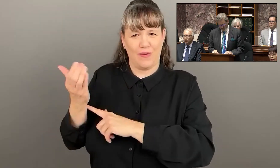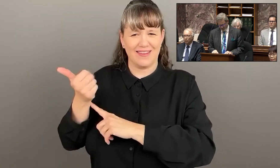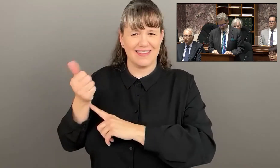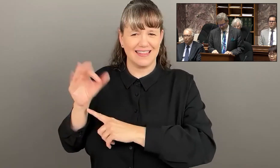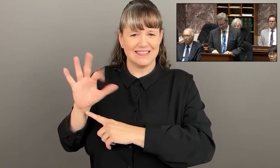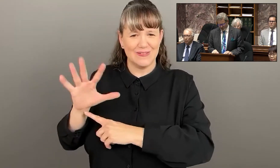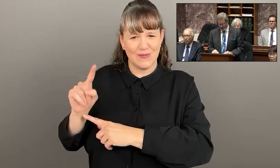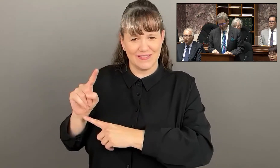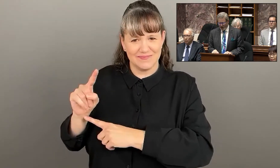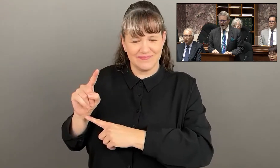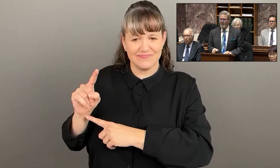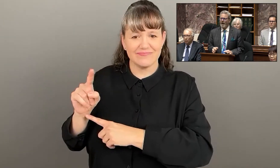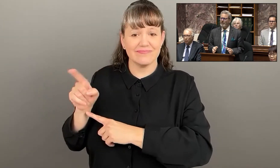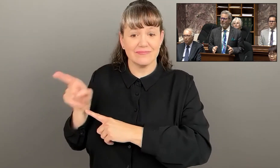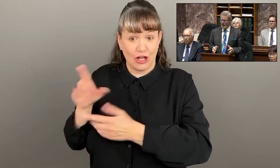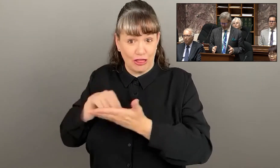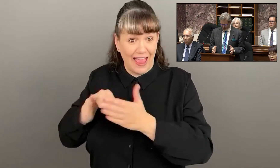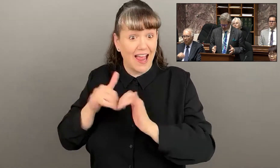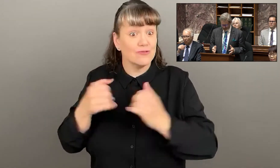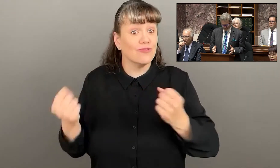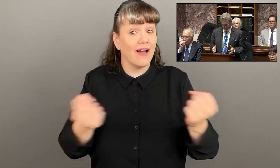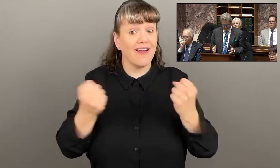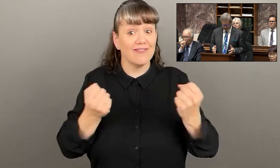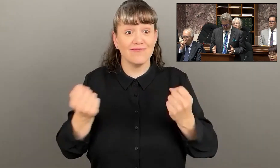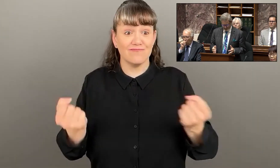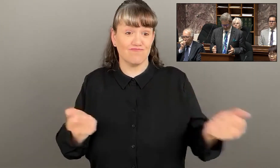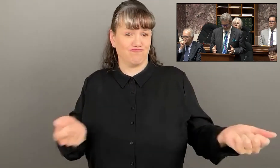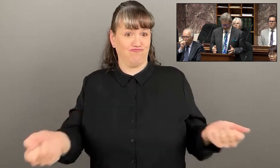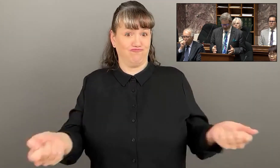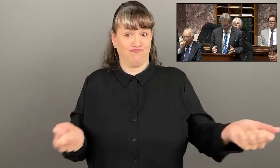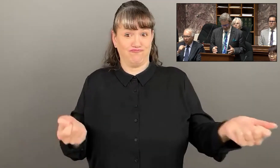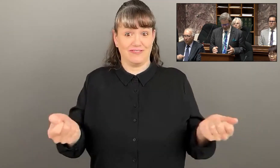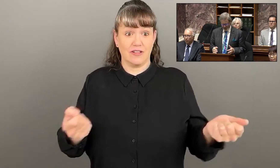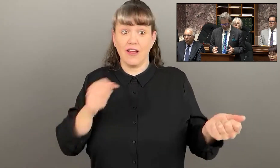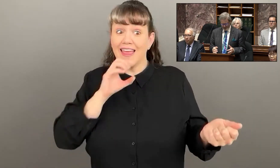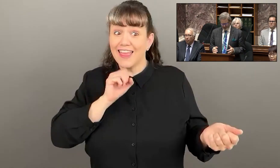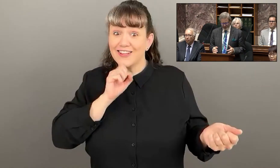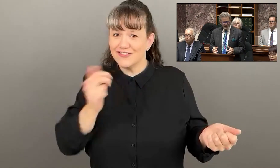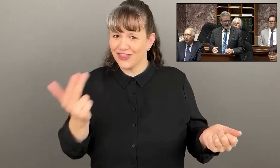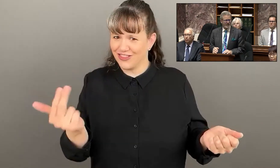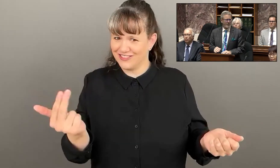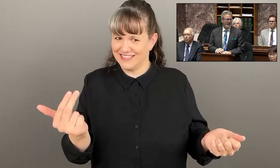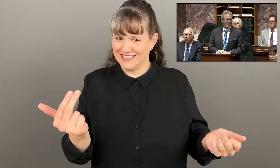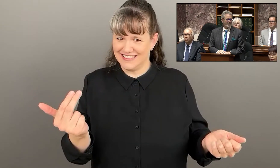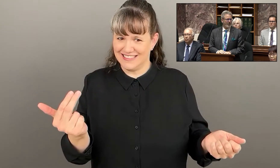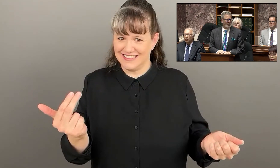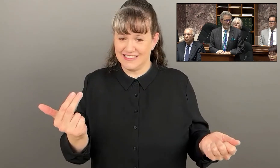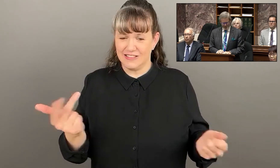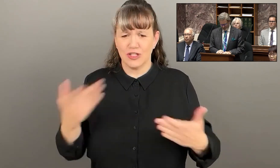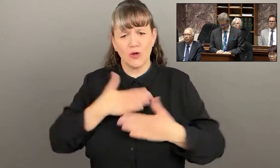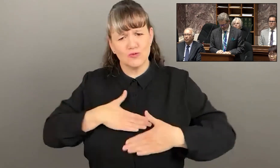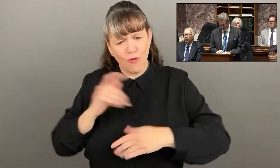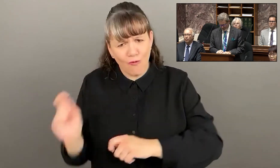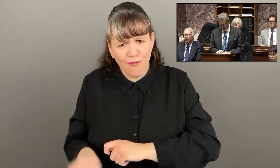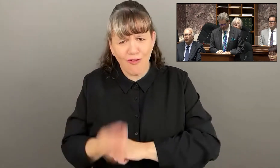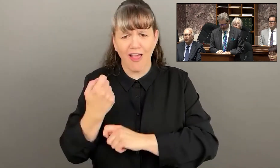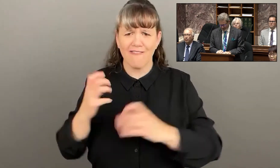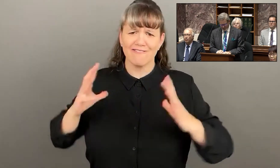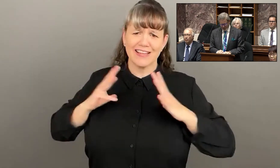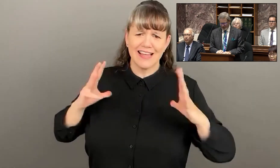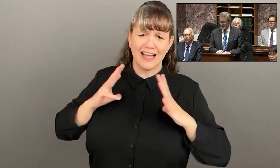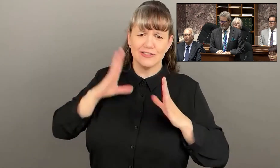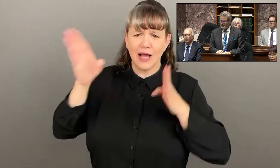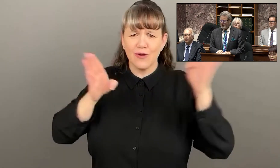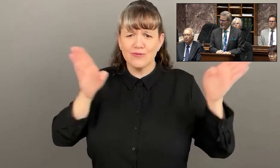to do was to climb behind the wheel of an 18-wheeler and hit the road. That's where he felt at home.